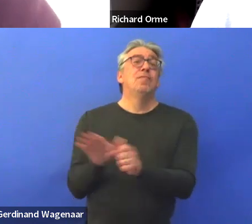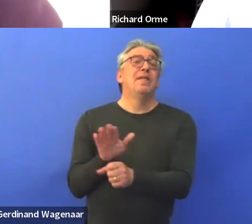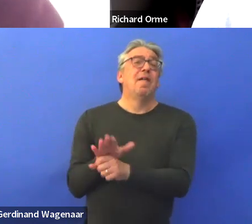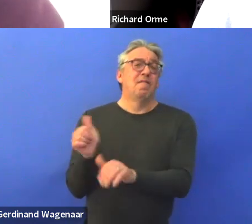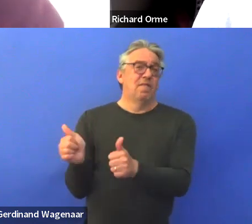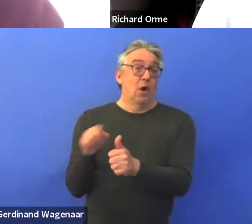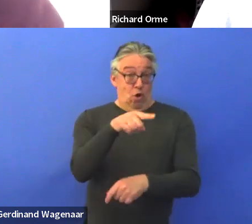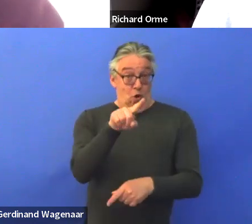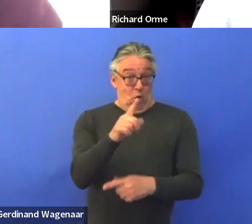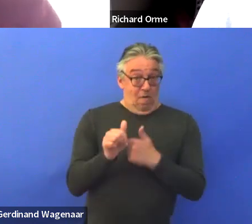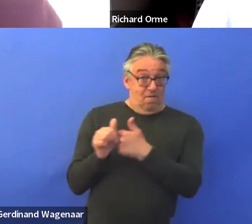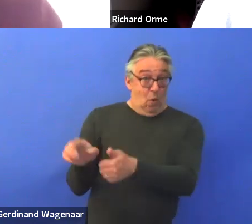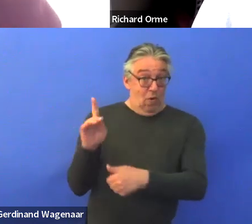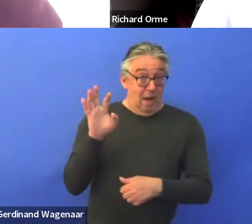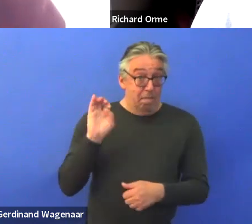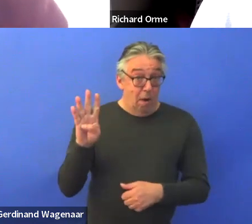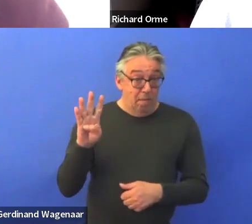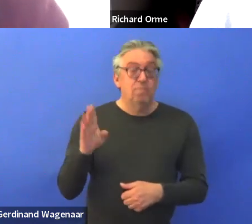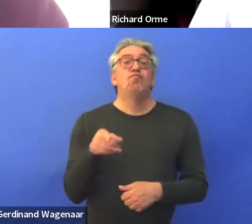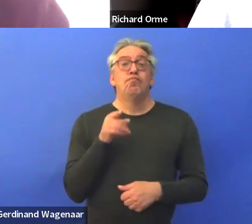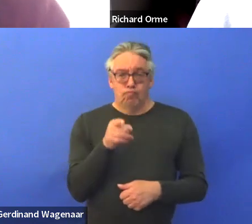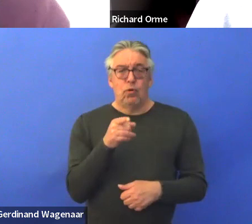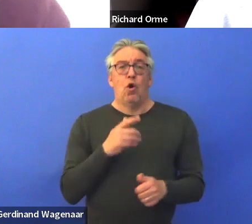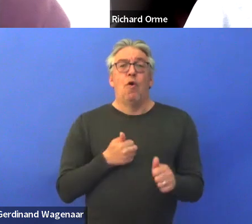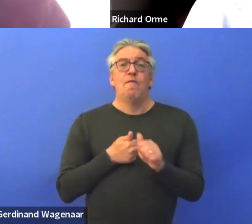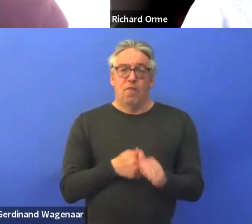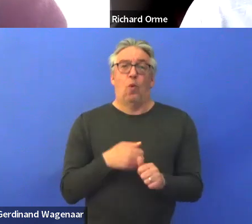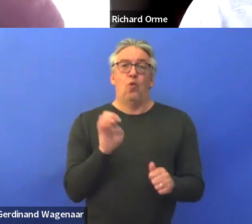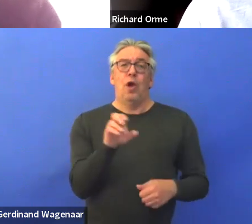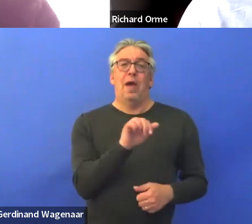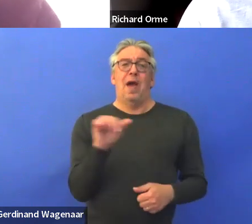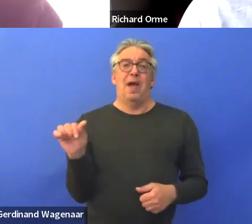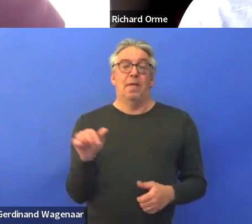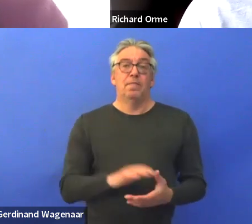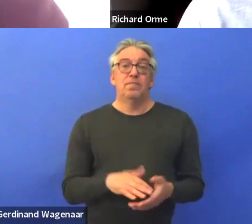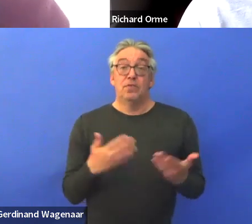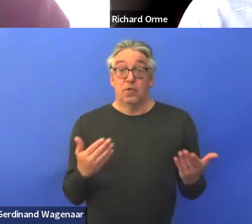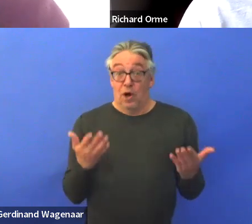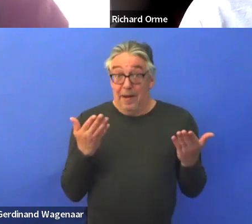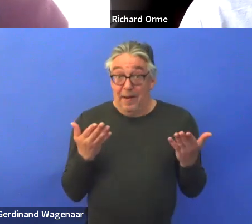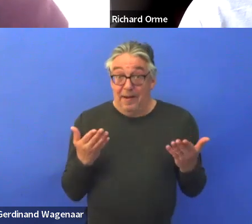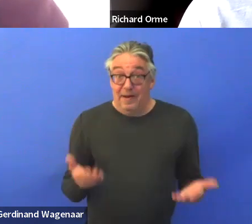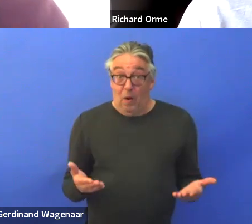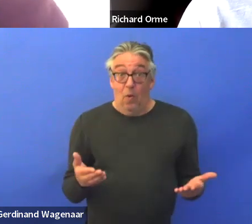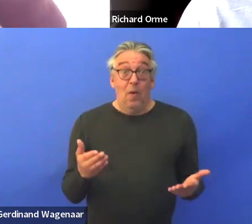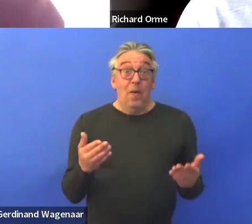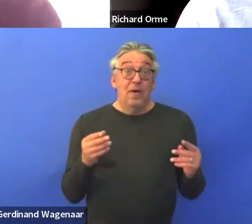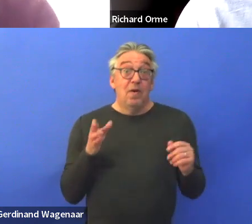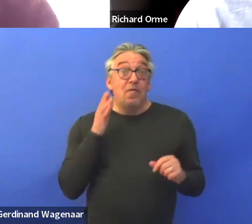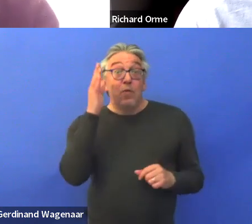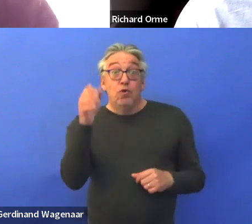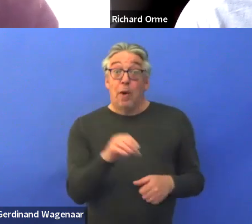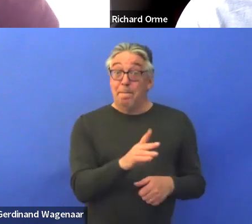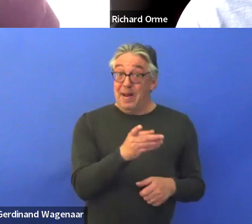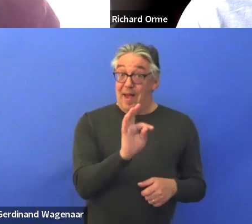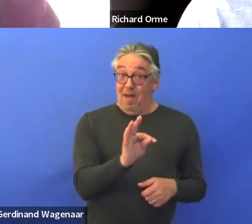will demonstrate compliance with the Accessibility Act. So what is important for the PDF files is whether